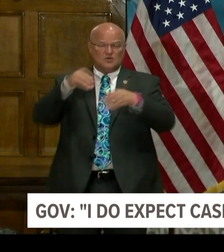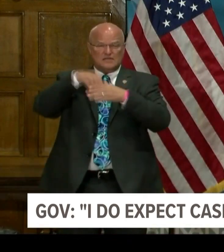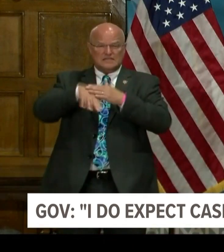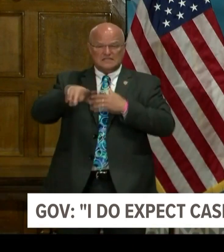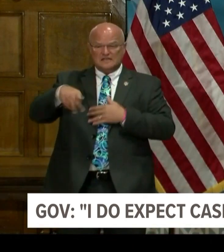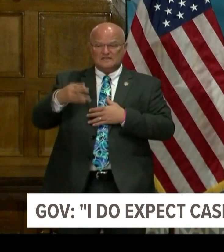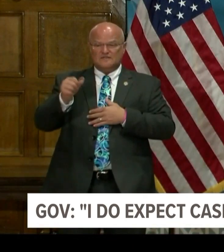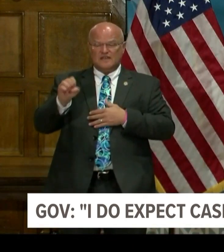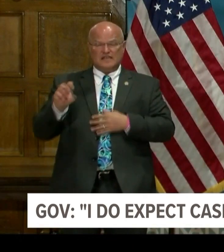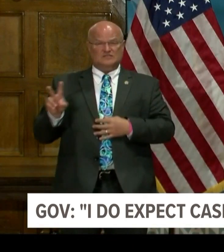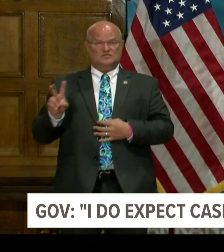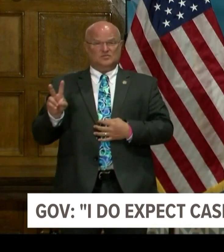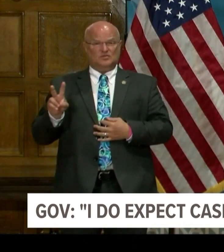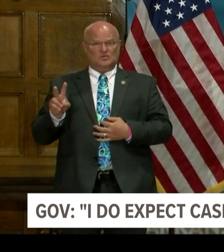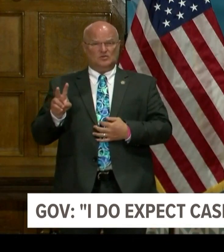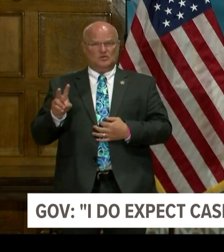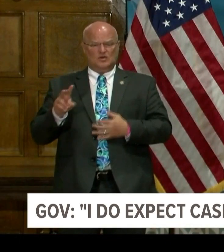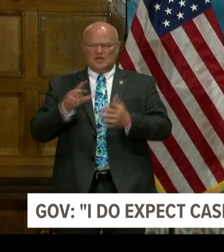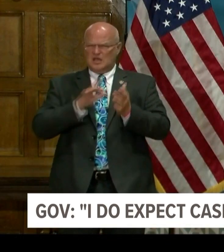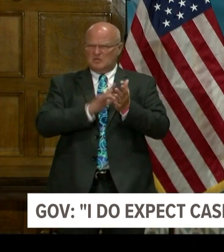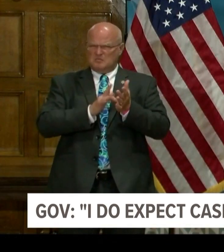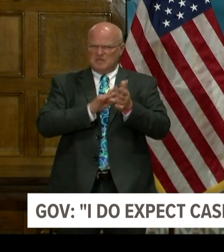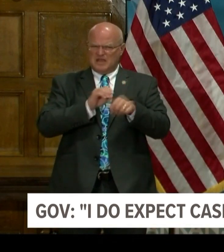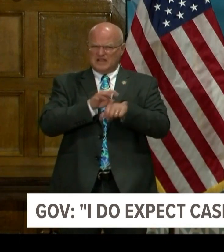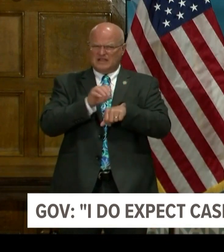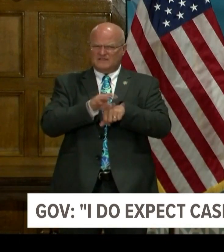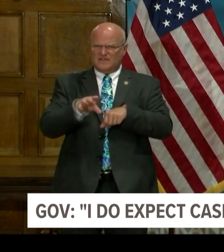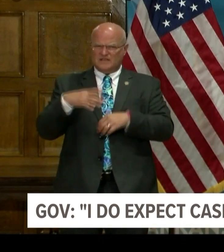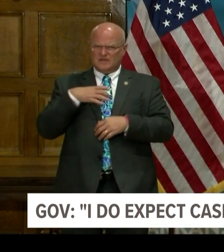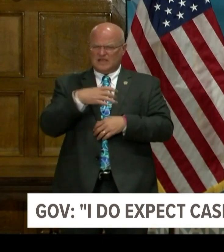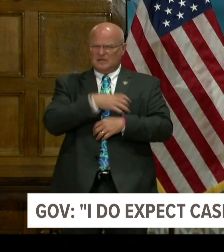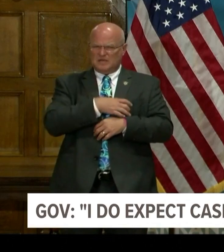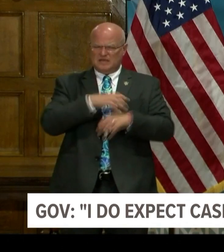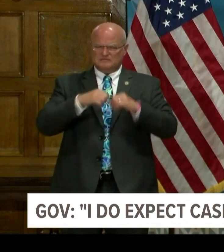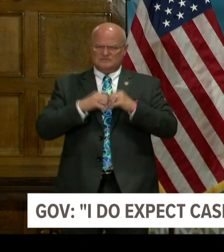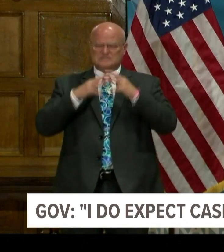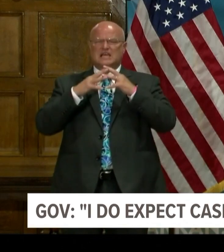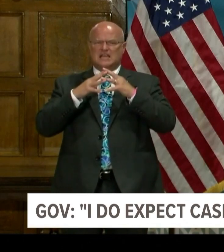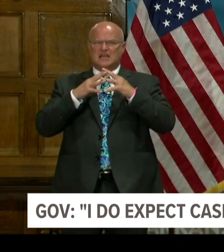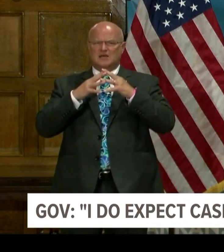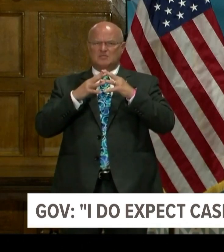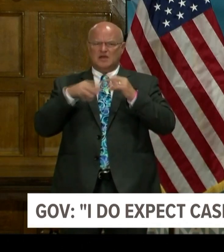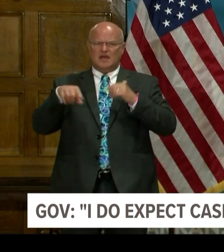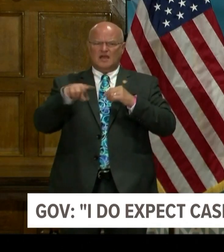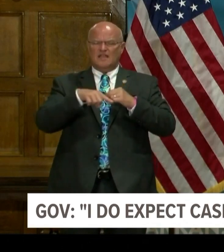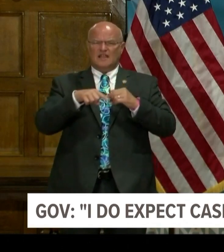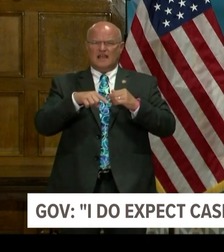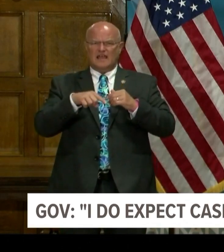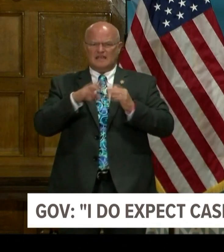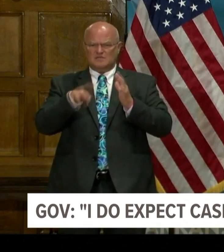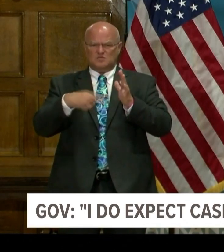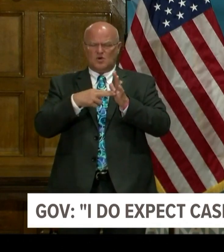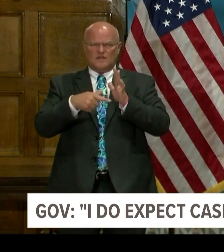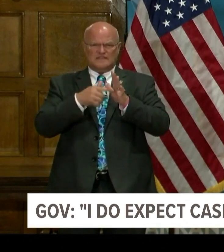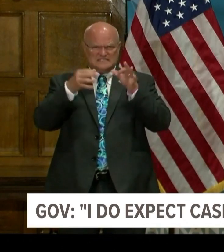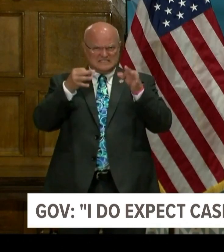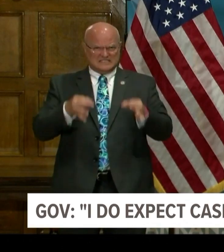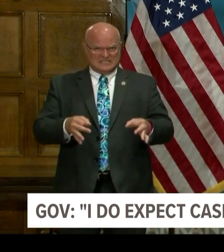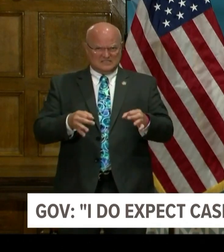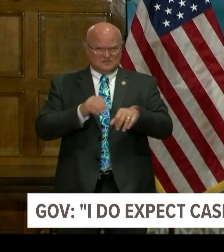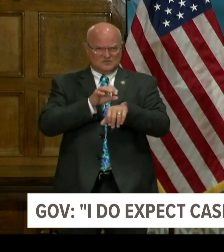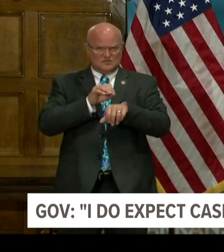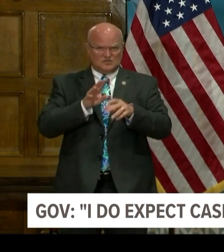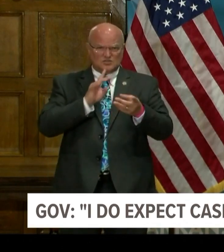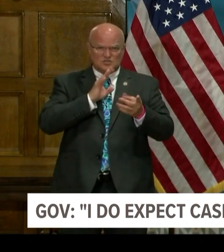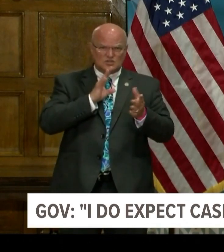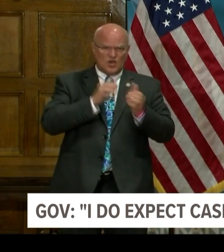phase 2, did your medical advisory committee that you had formed, did they play any role in this decision? Did you consult